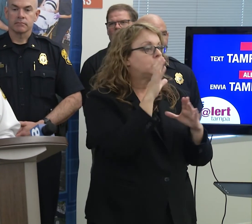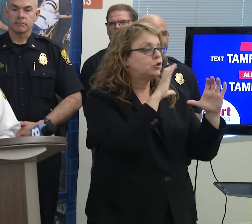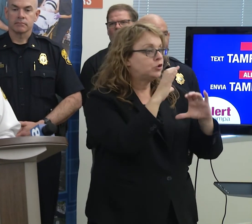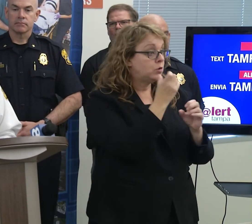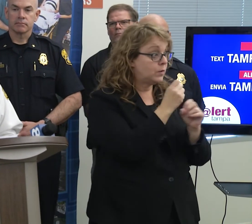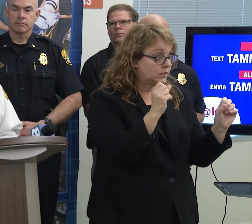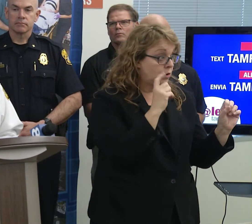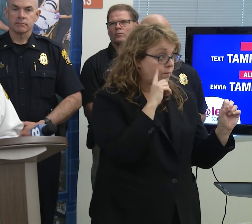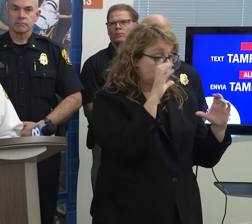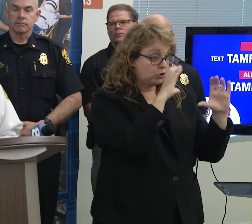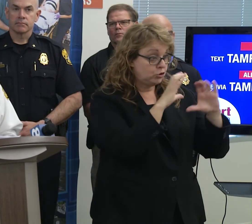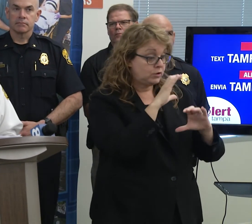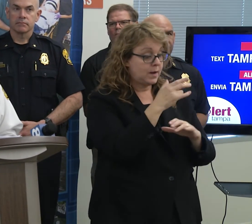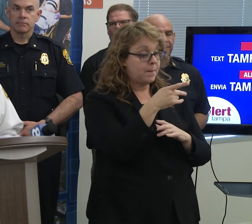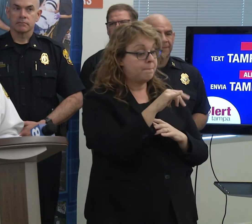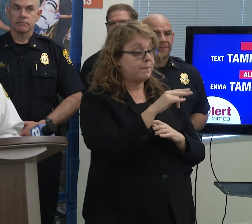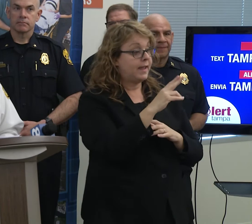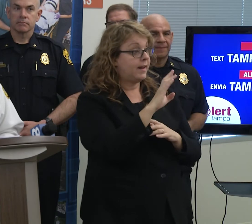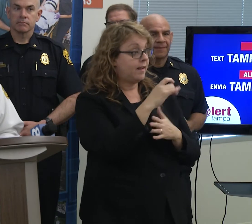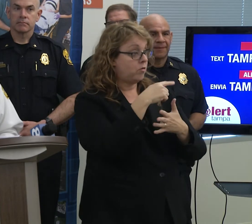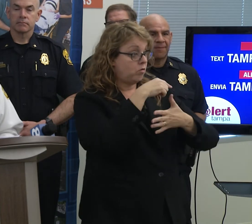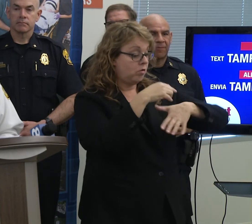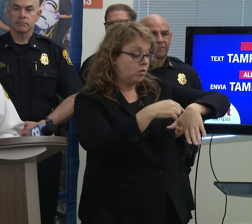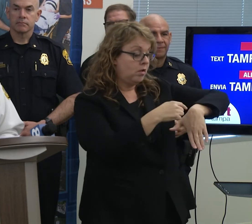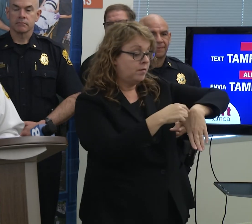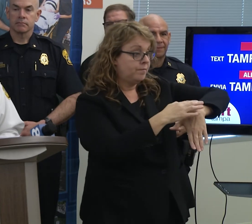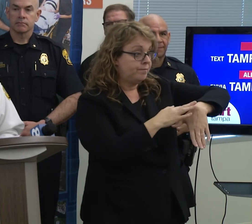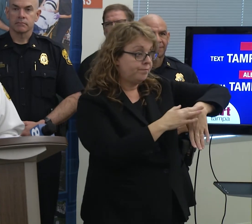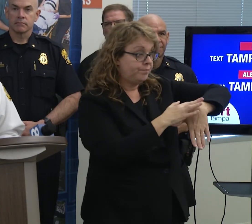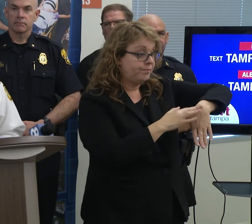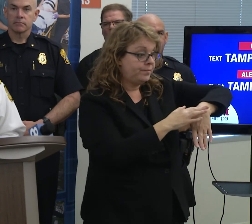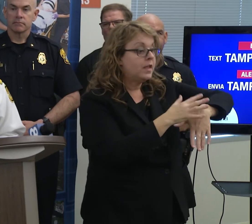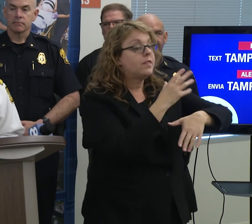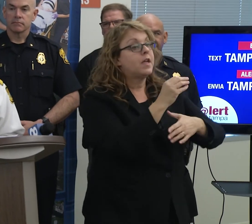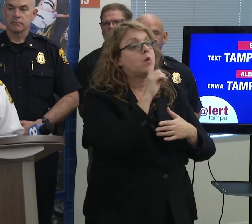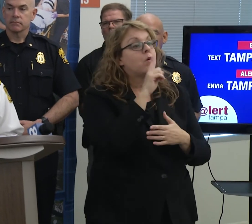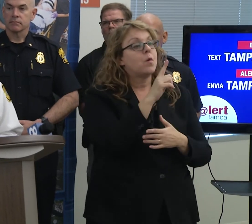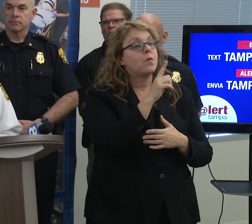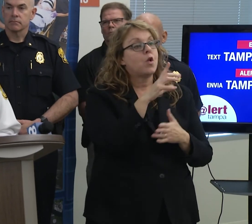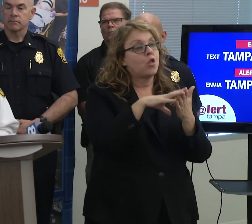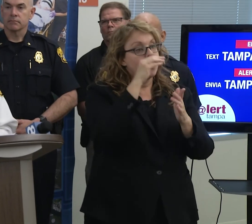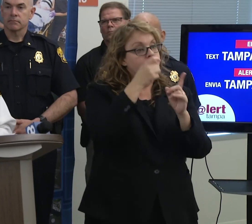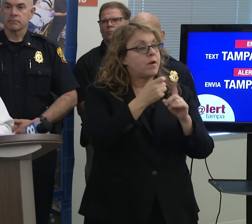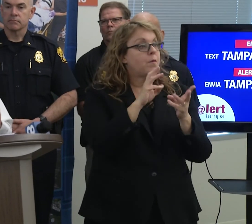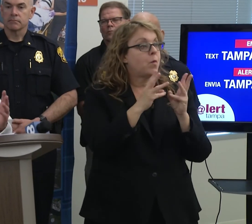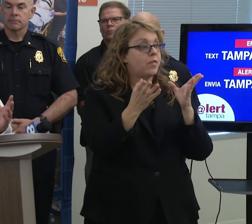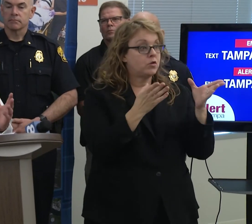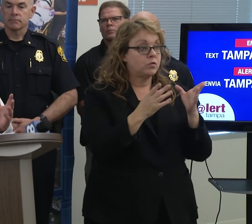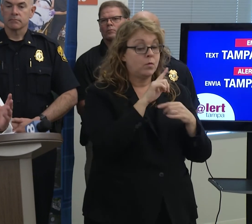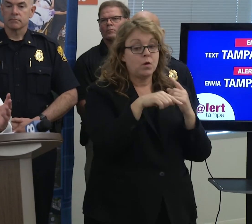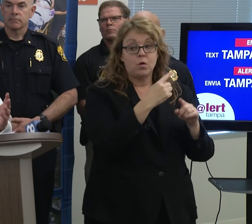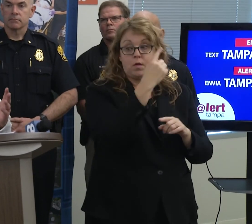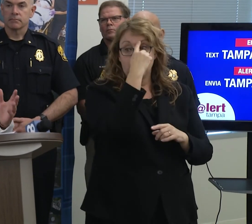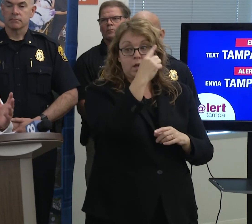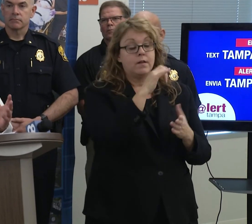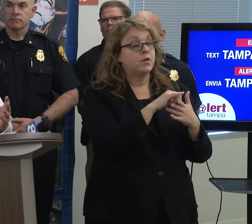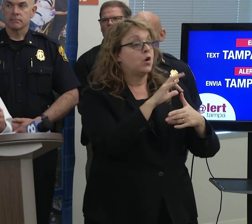did searches in the Panhandle. And the one thing, to take a page from the Weather Service, when you think